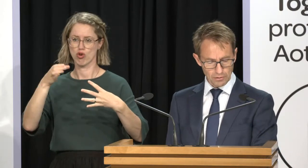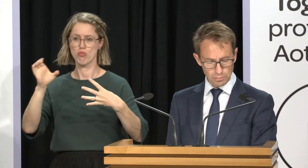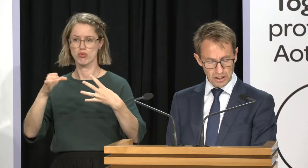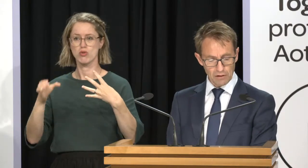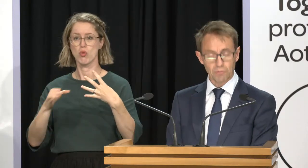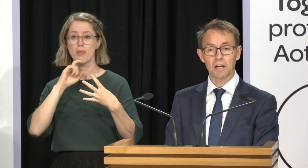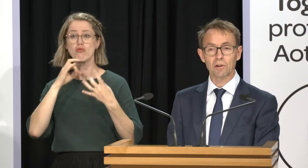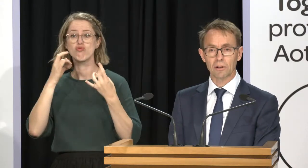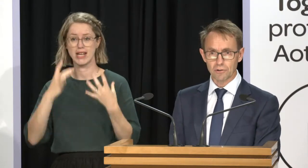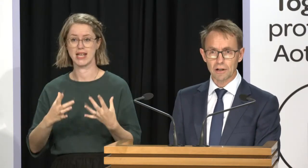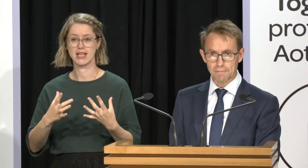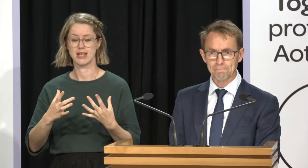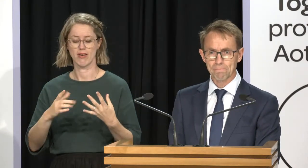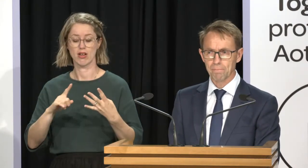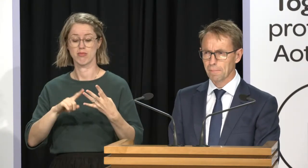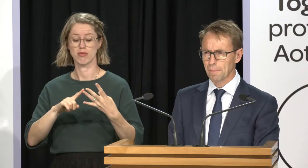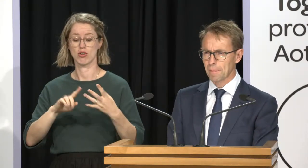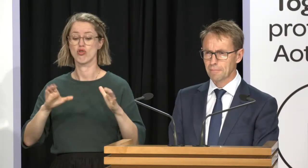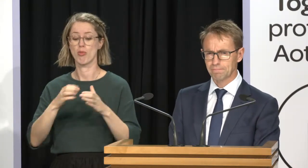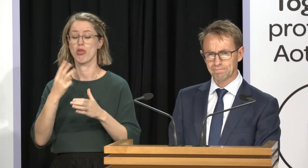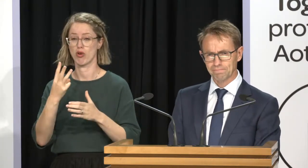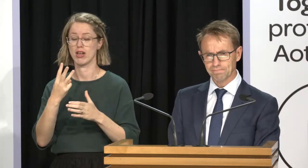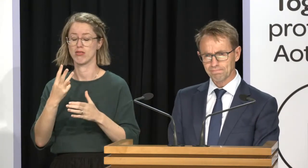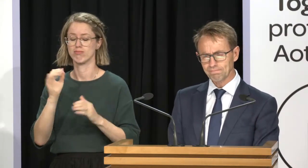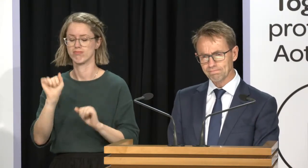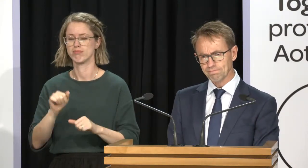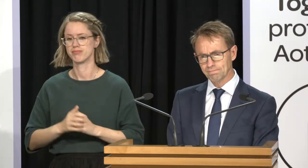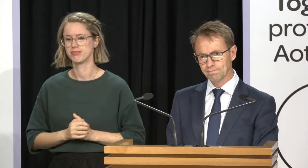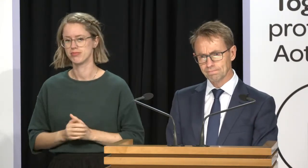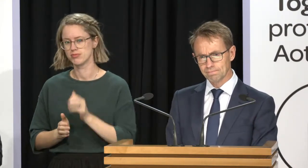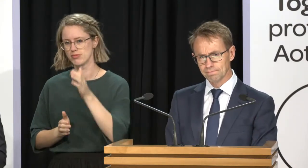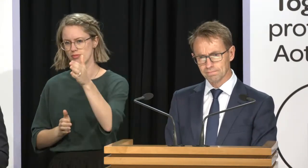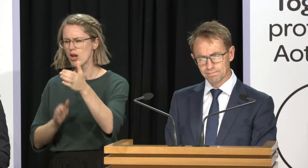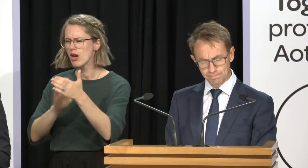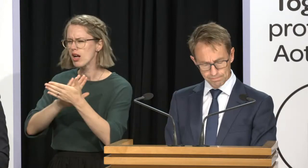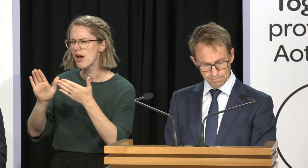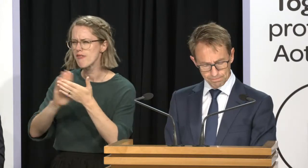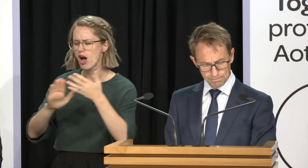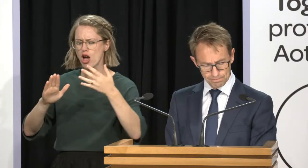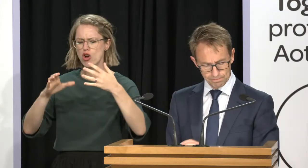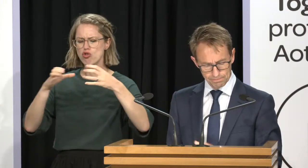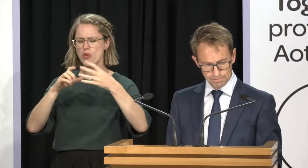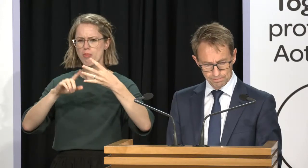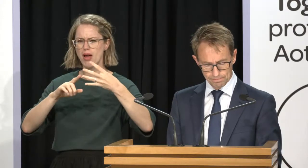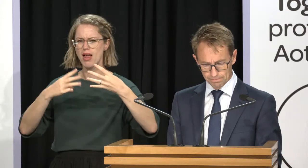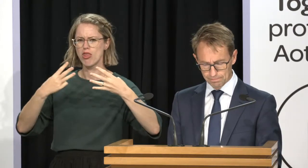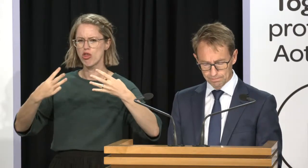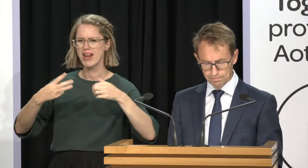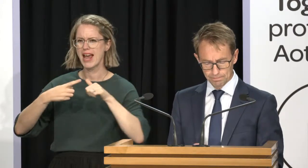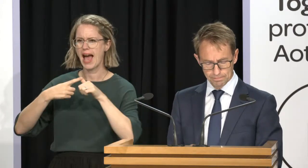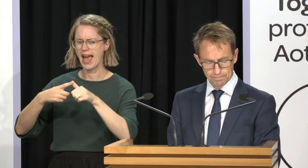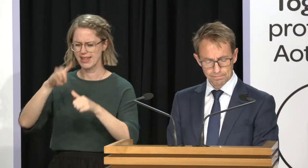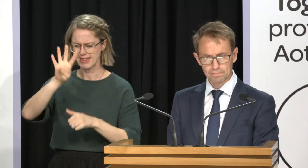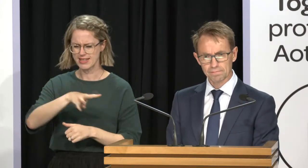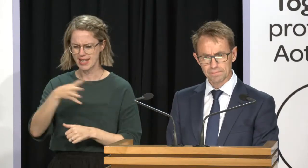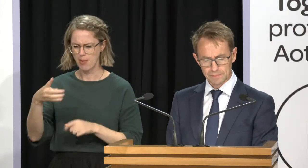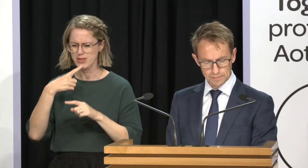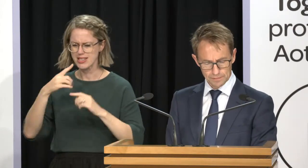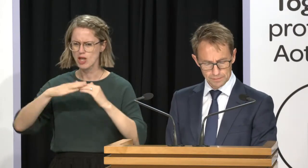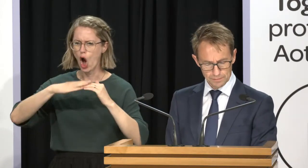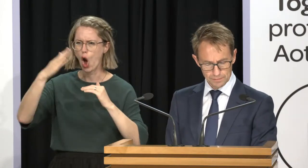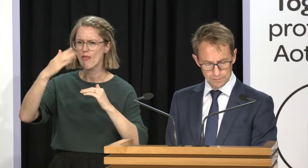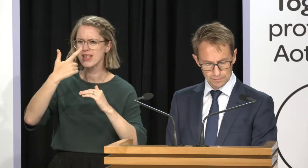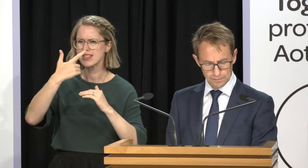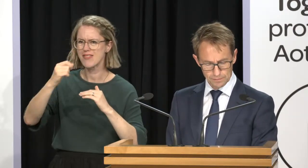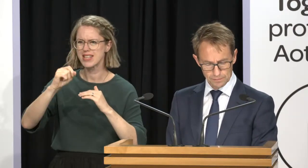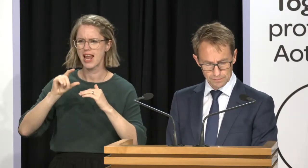up, particularly from Category 3. Okay. Clarification on Category 3A. Your table says that it's people over the age of 70, and then